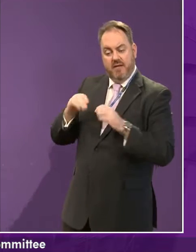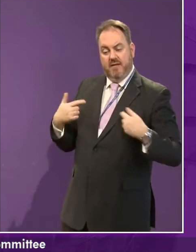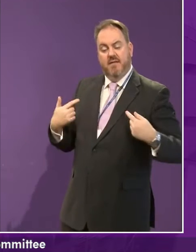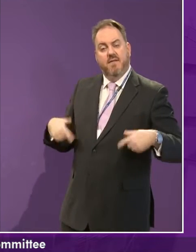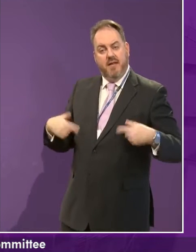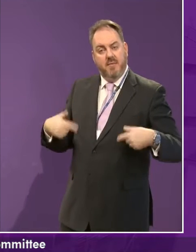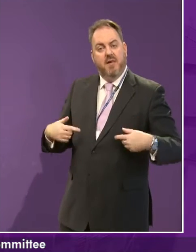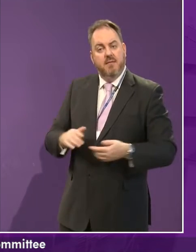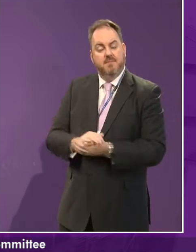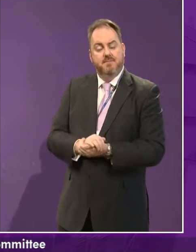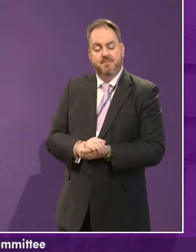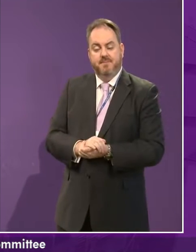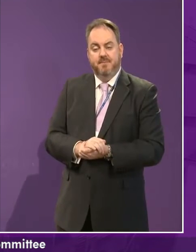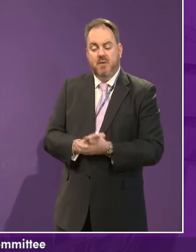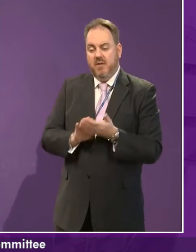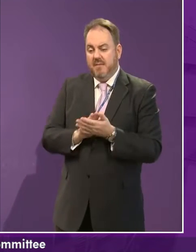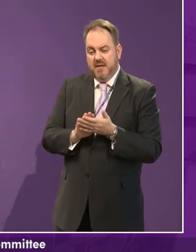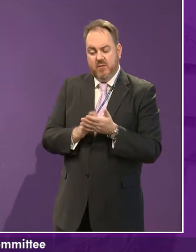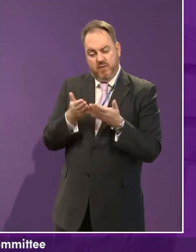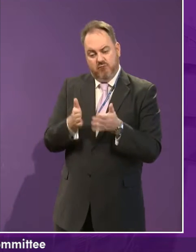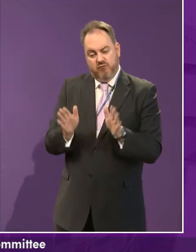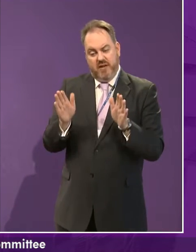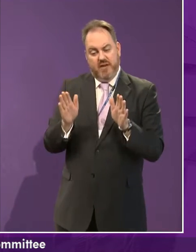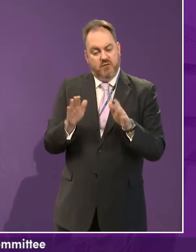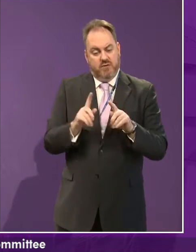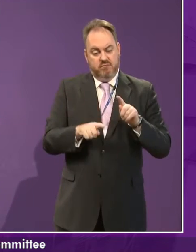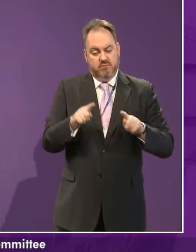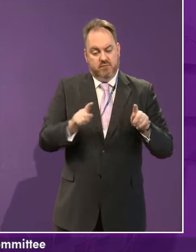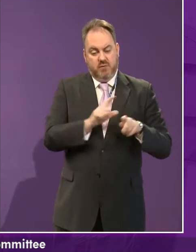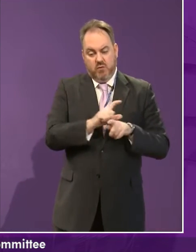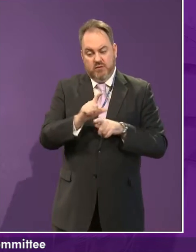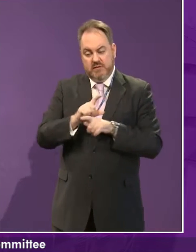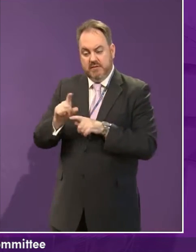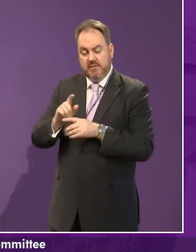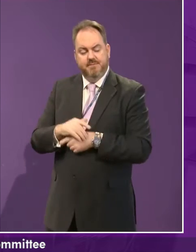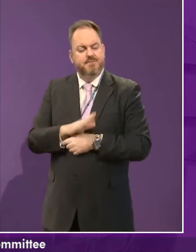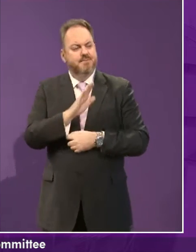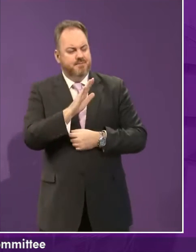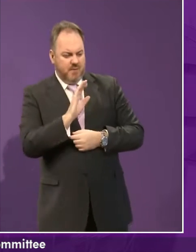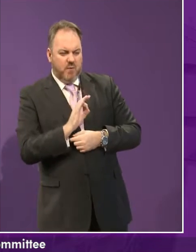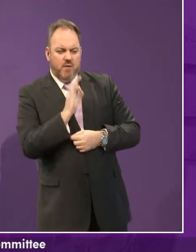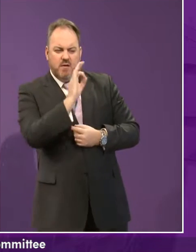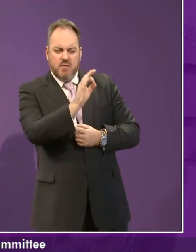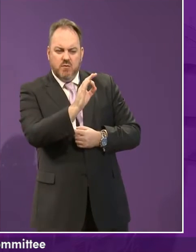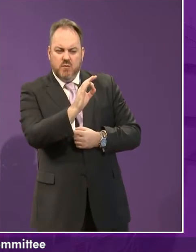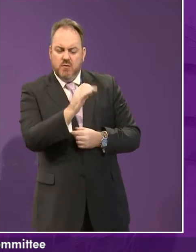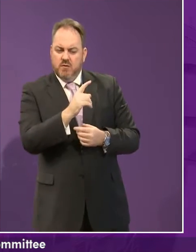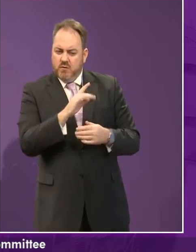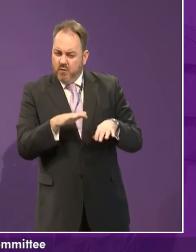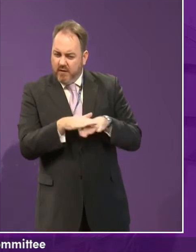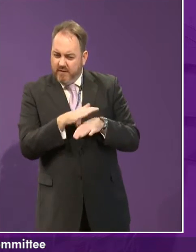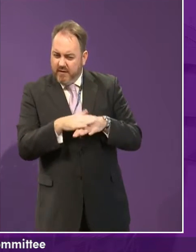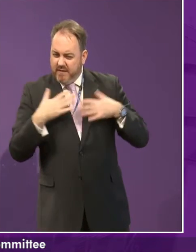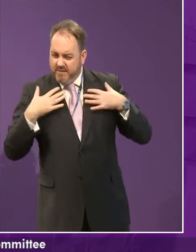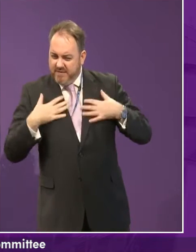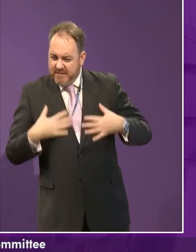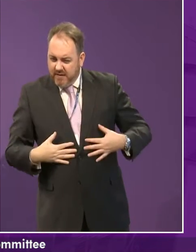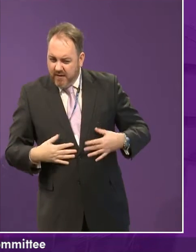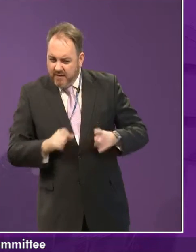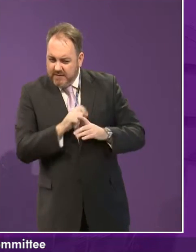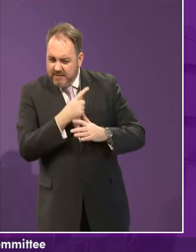more content available. So there's a range. And does it give information on dealing with physical disabilities? Does